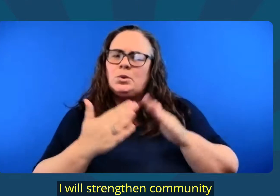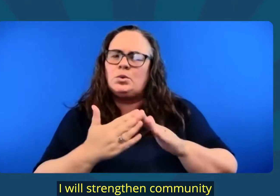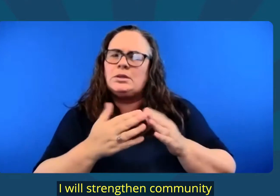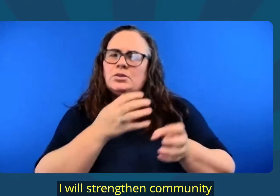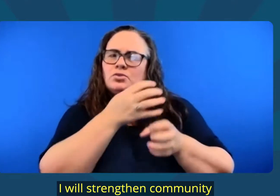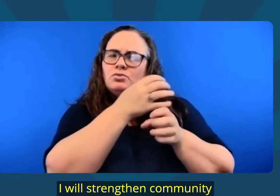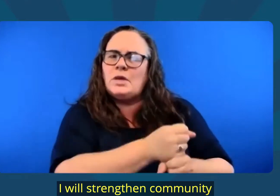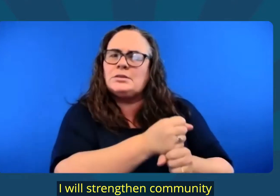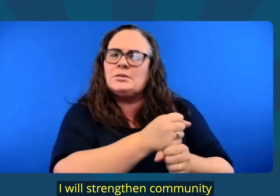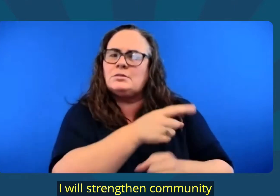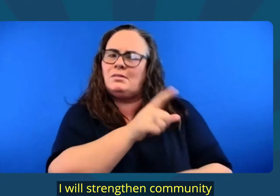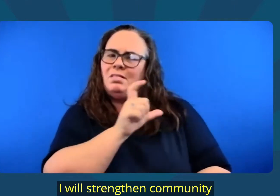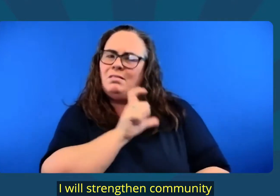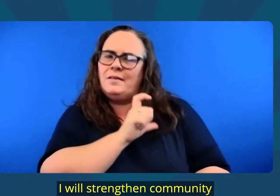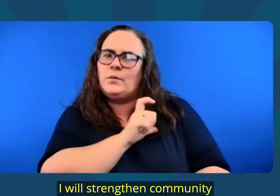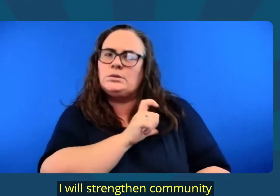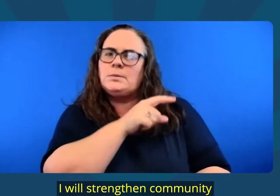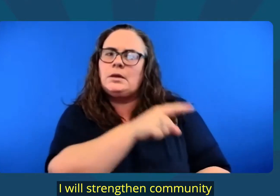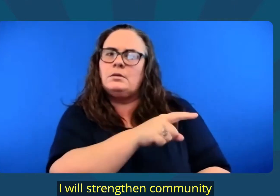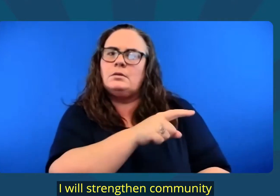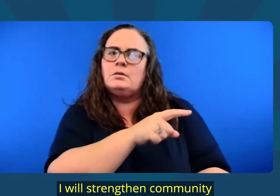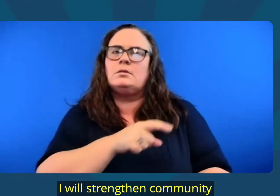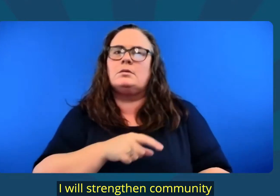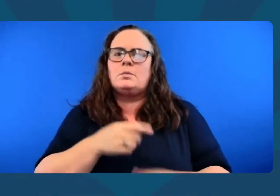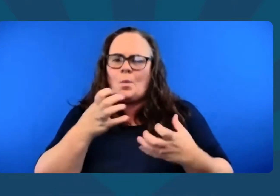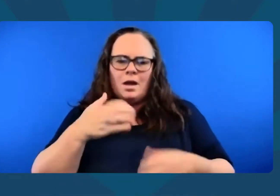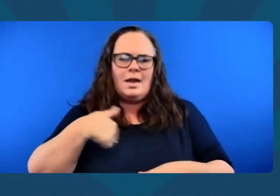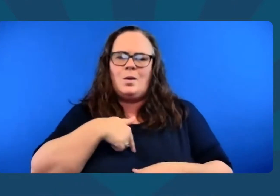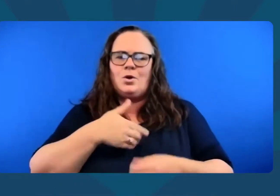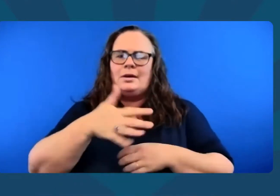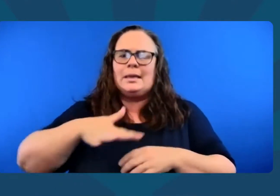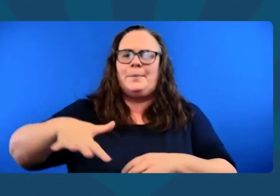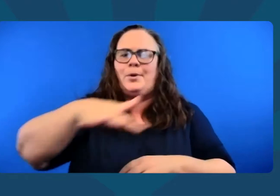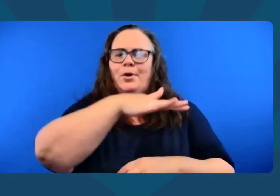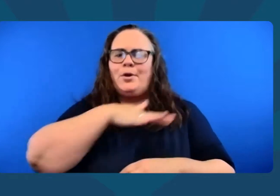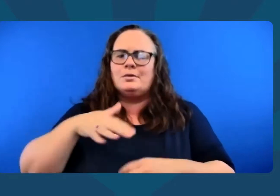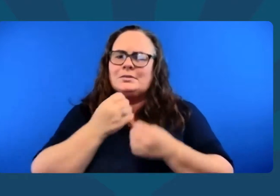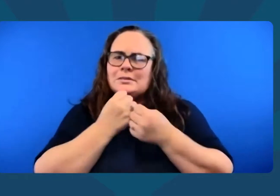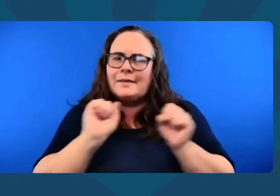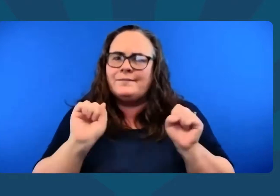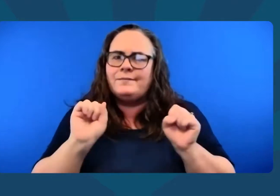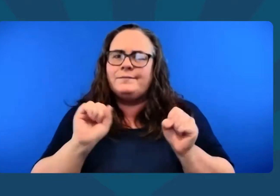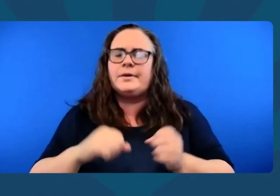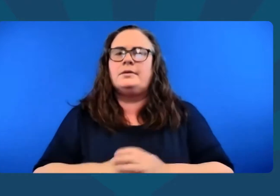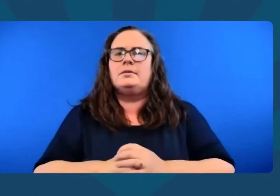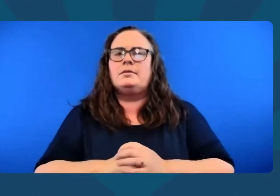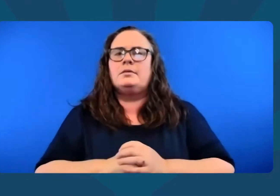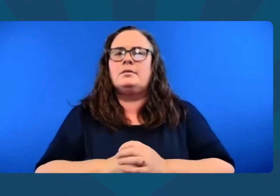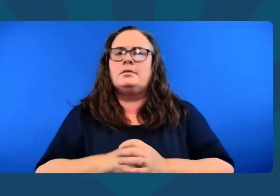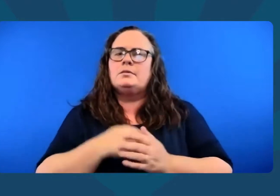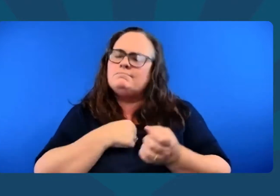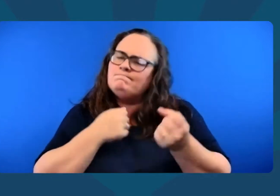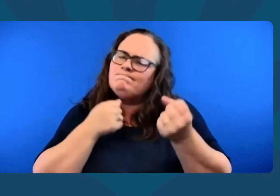I will strengthen community trust in law enforcement and make our neighborhoods safer.